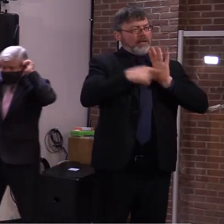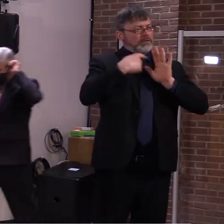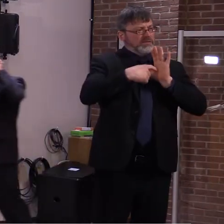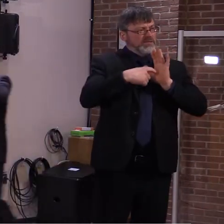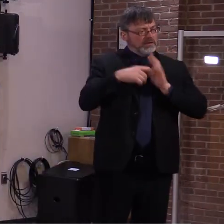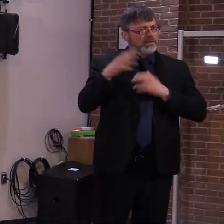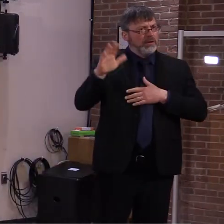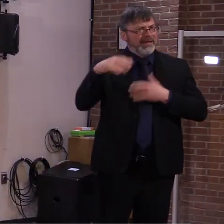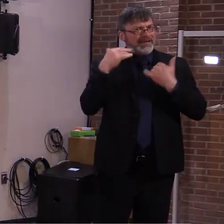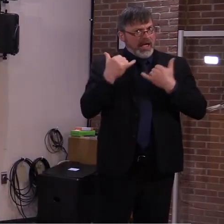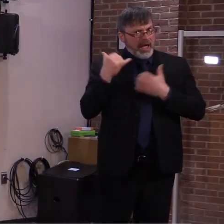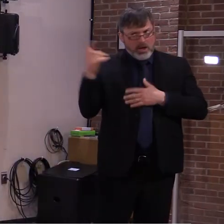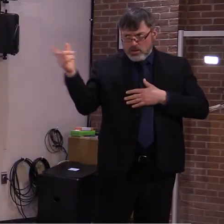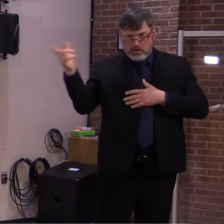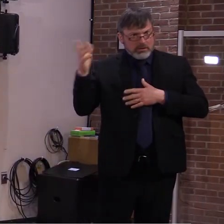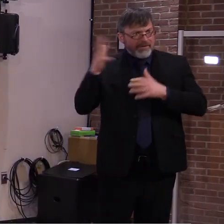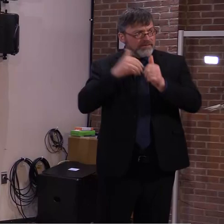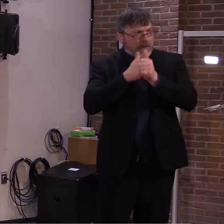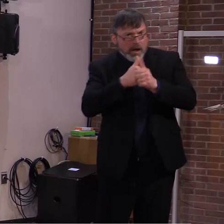Secretary Smith.